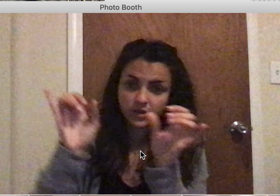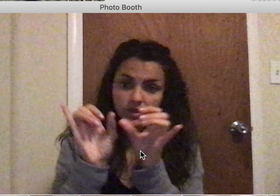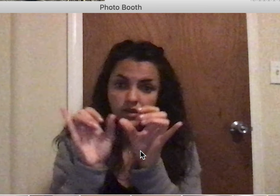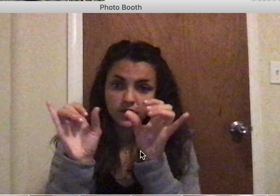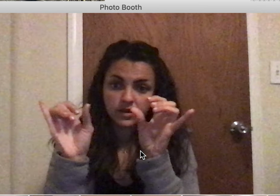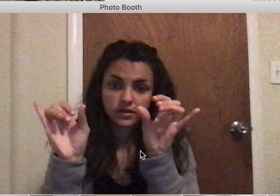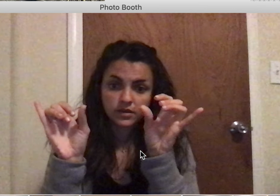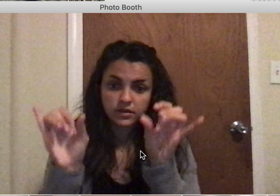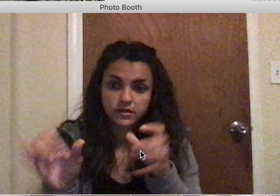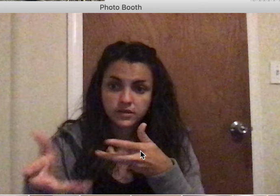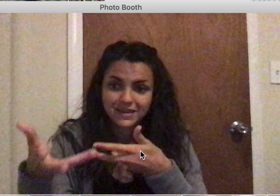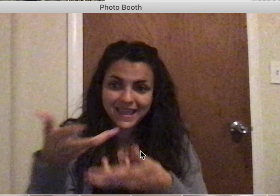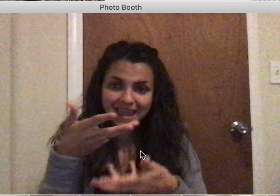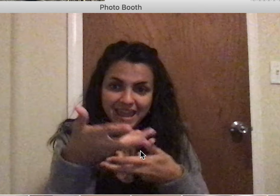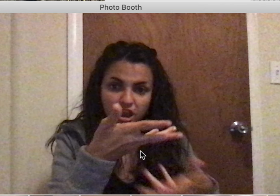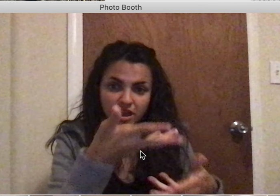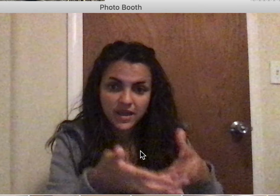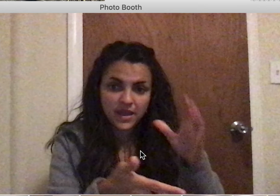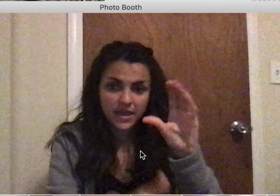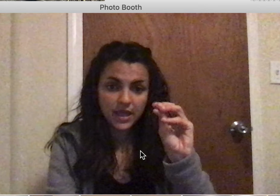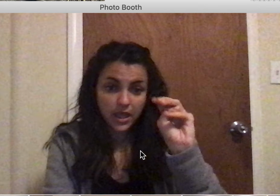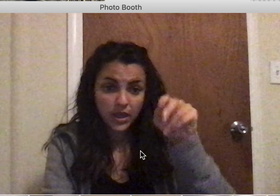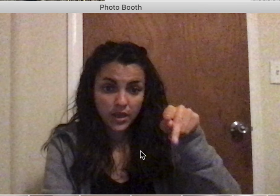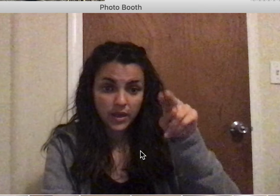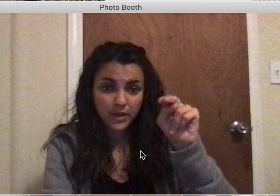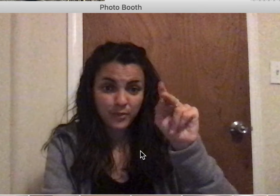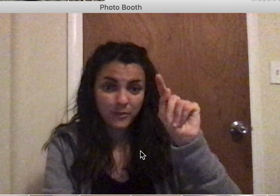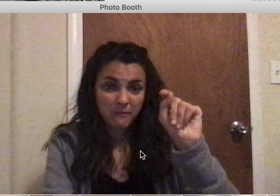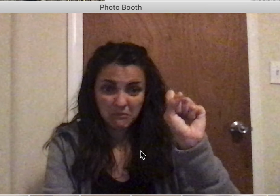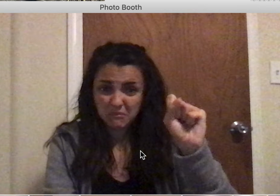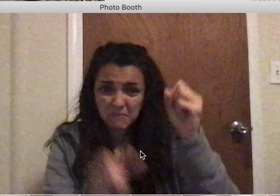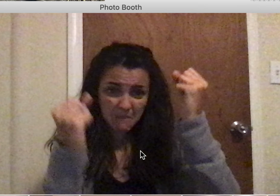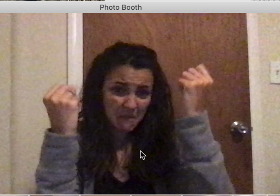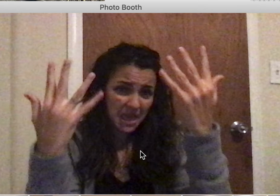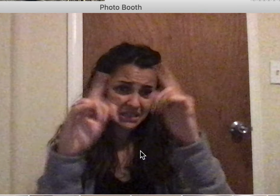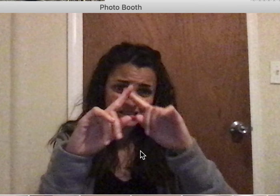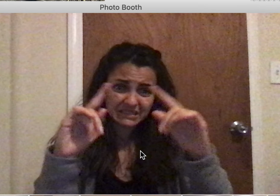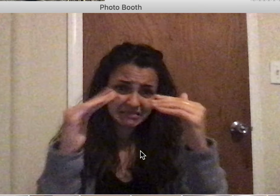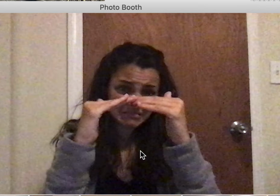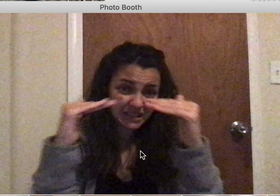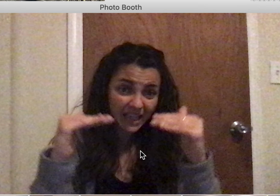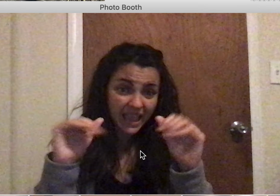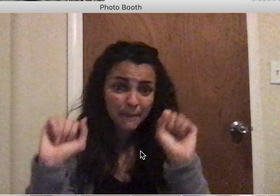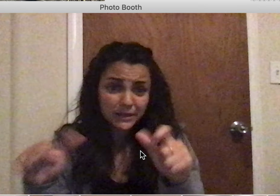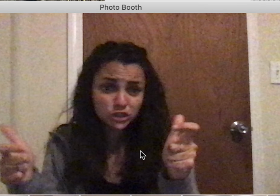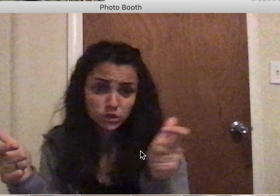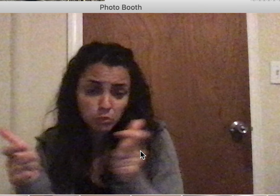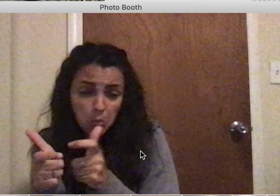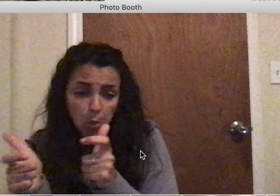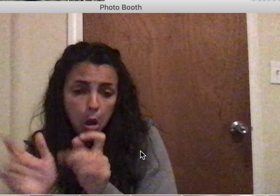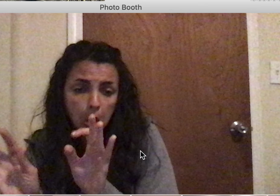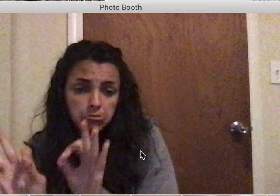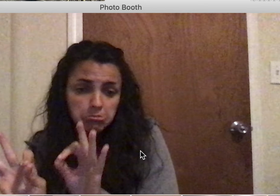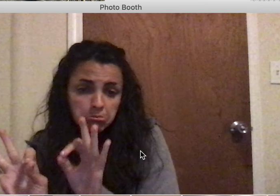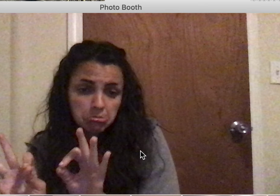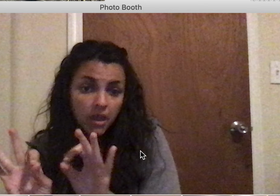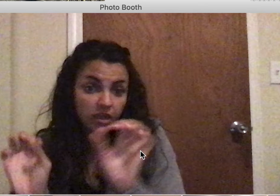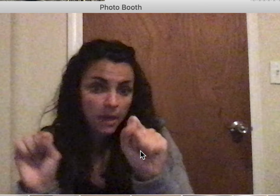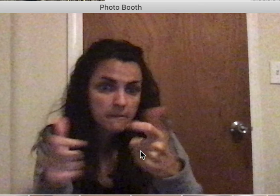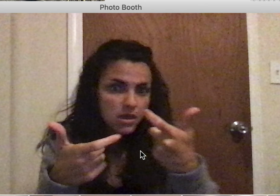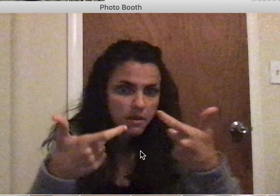interacting components are on many different levels. You could have really small systems, and then you can have very